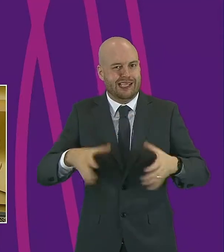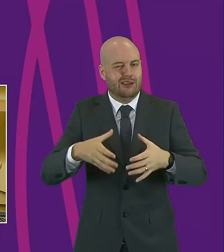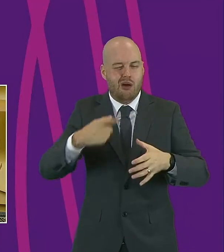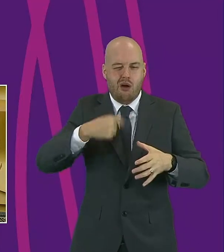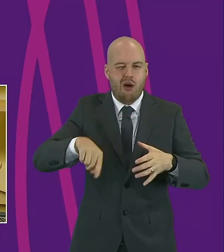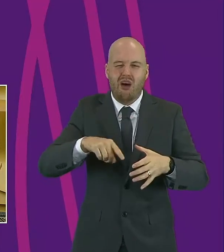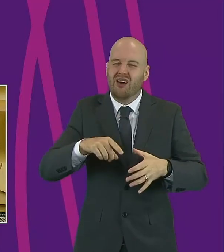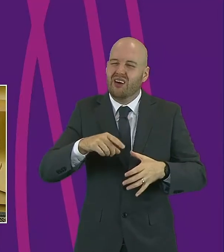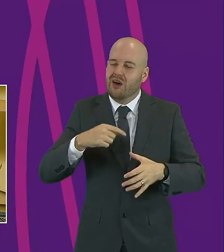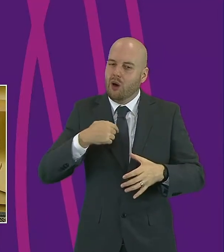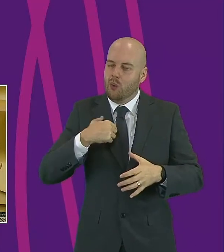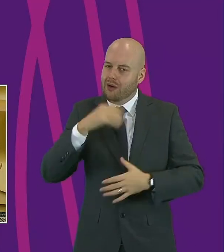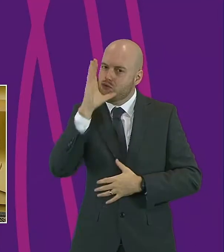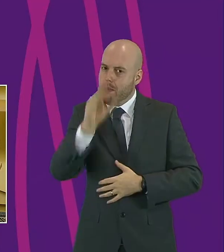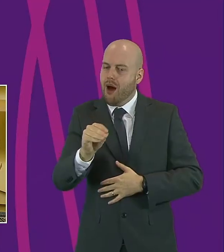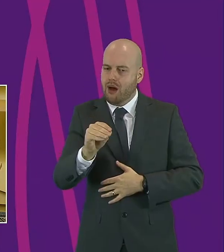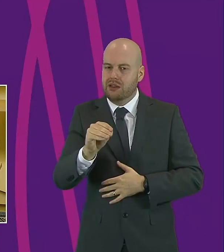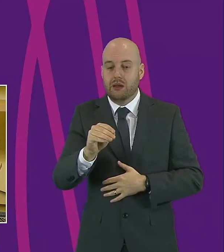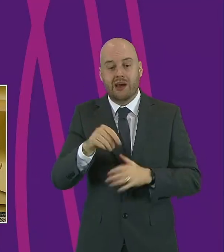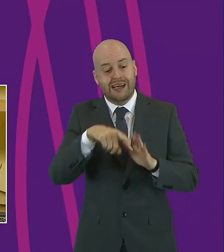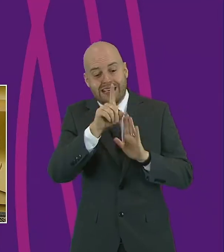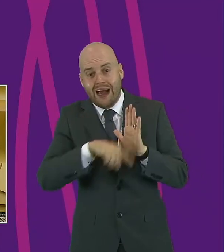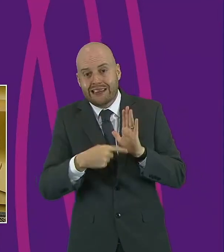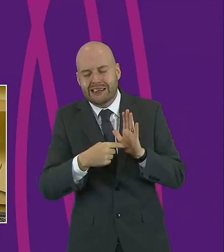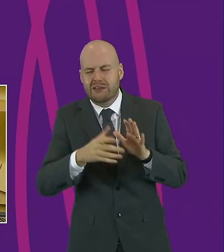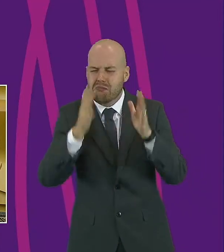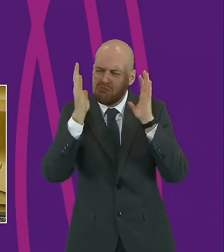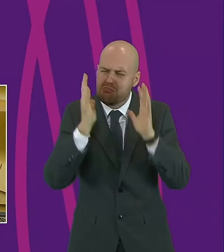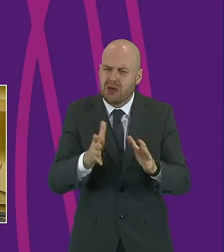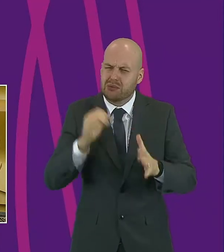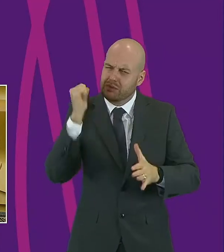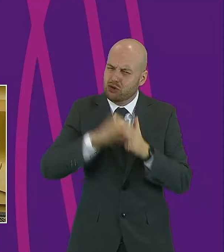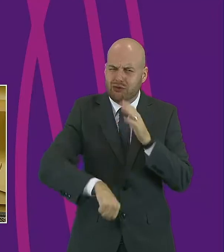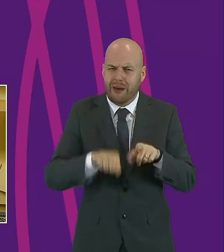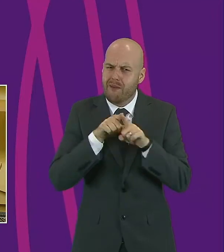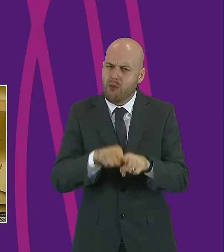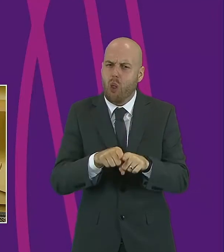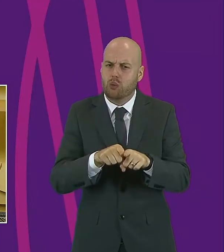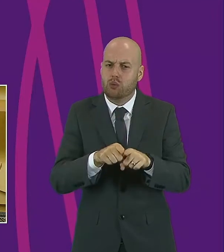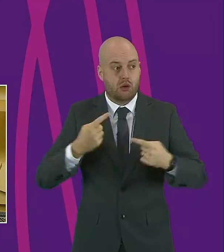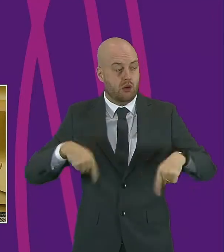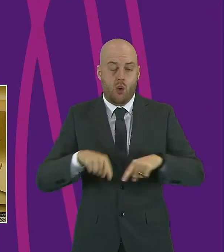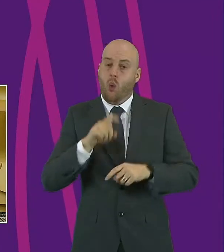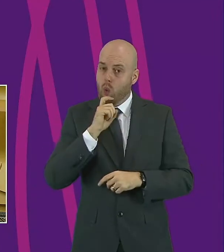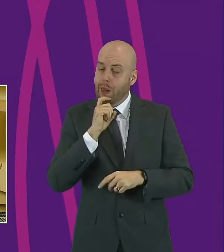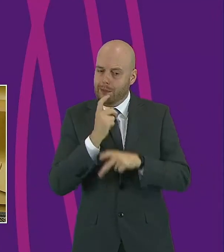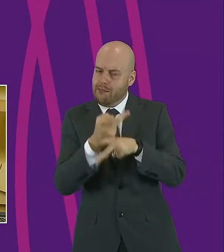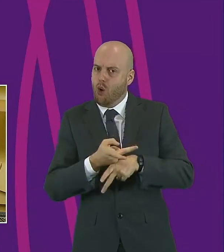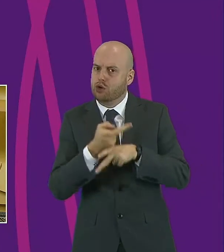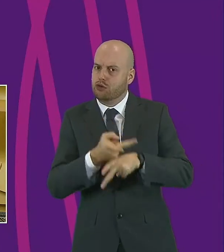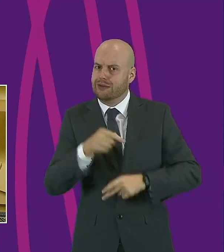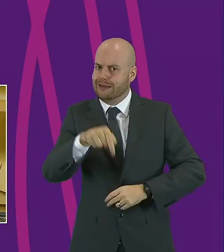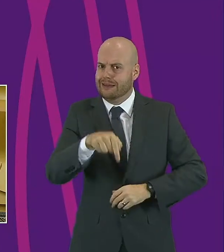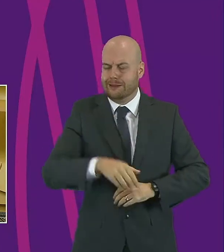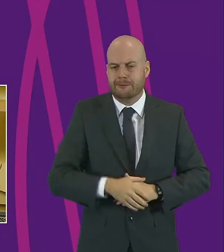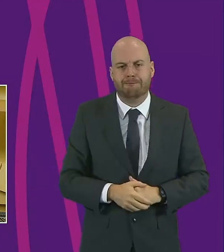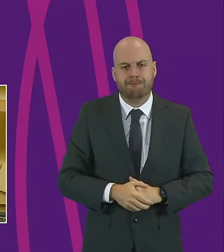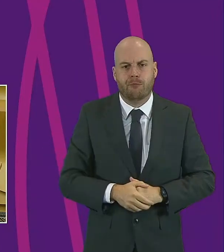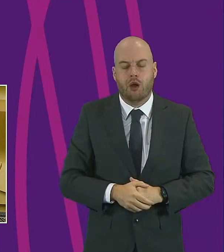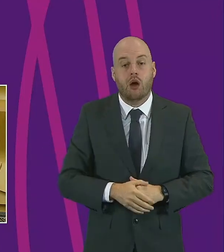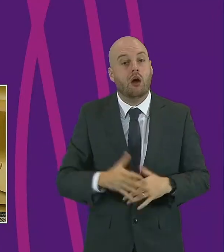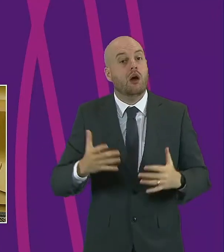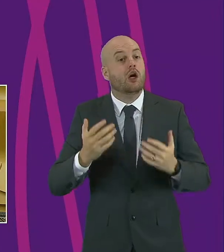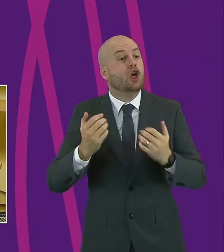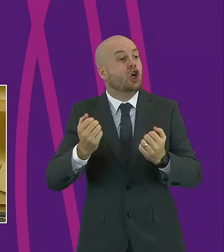is strictly adhered to, and we will be monitoring that carefully. Let me now turn to the reopening of gyms, swimming pools and indoor